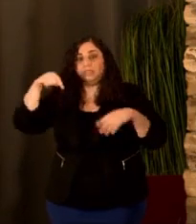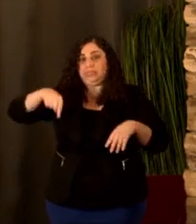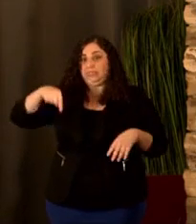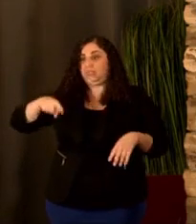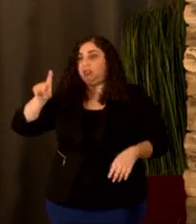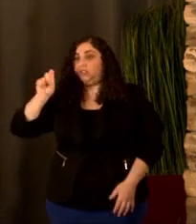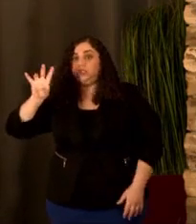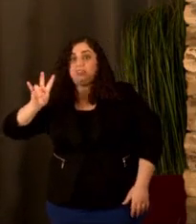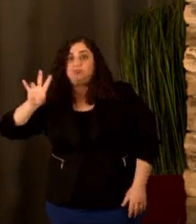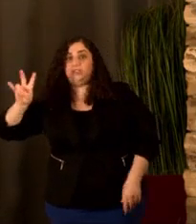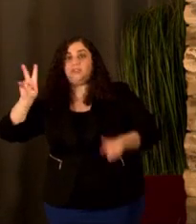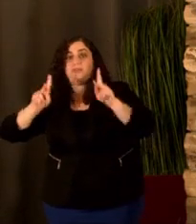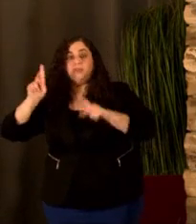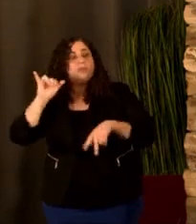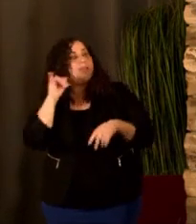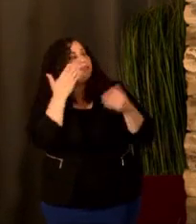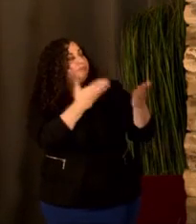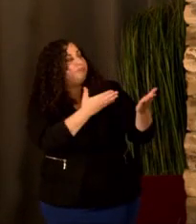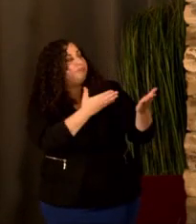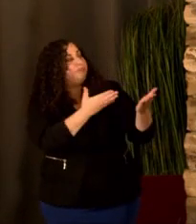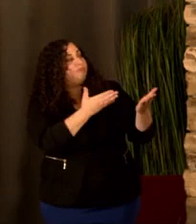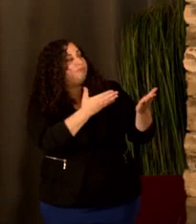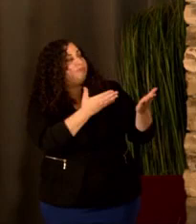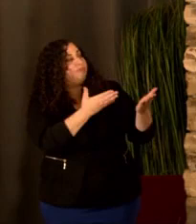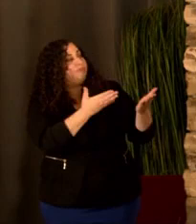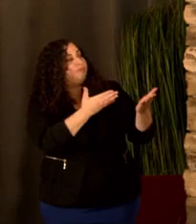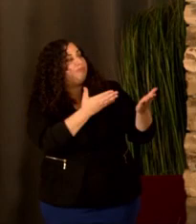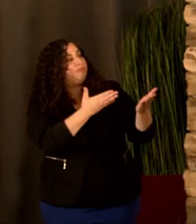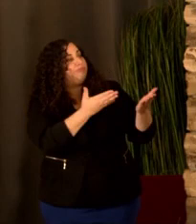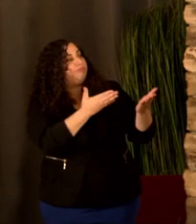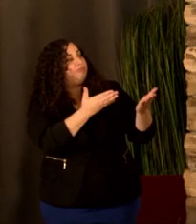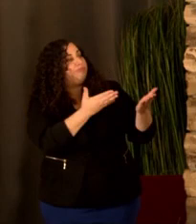individuals, Mia Grace, Lindsay, 104